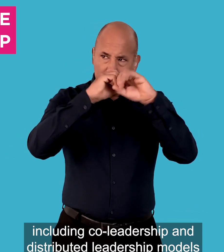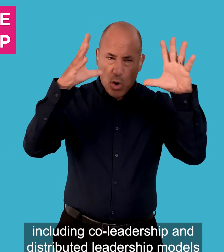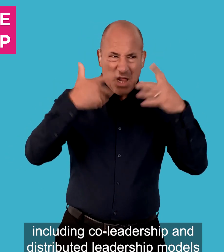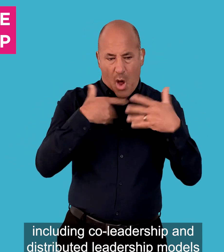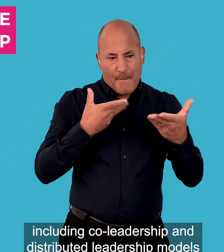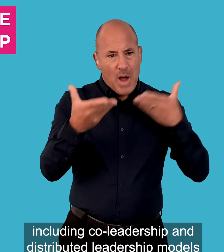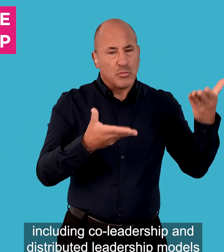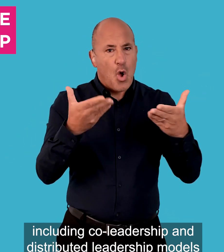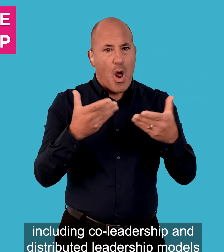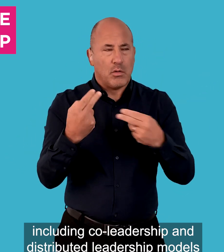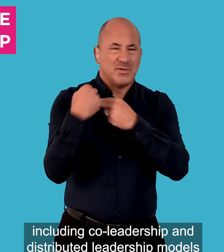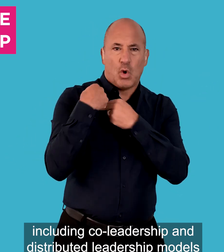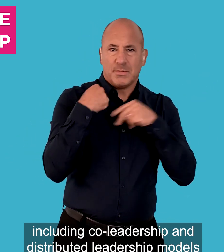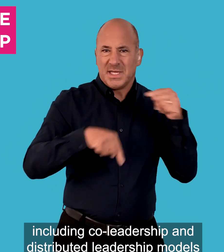and distributed leadership models.